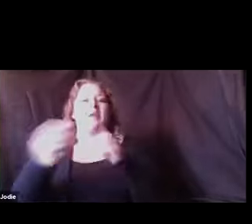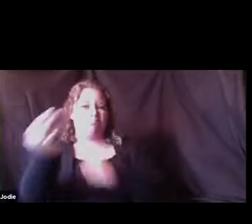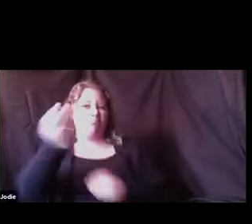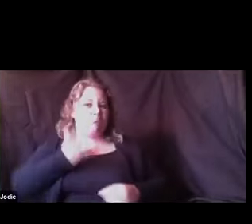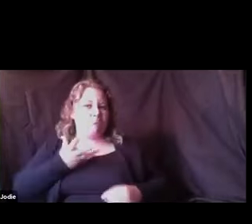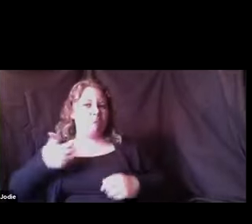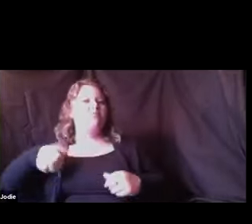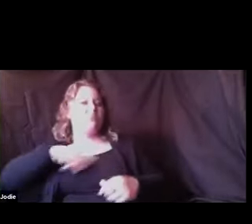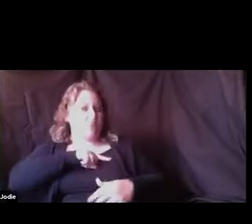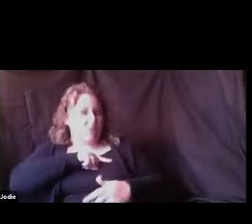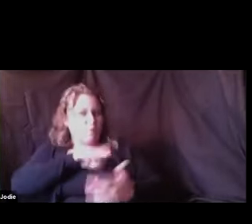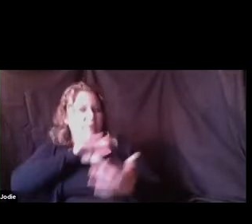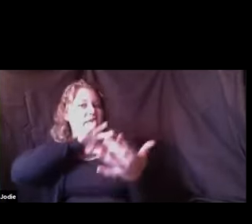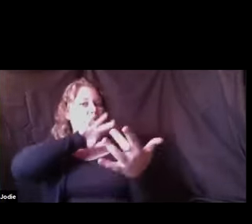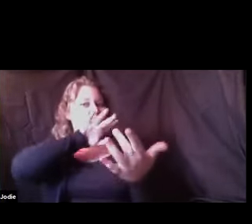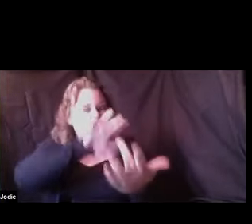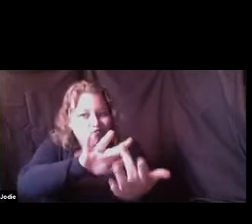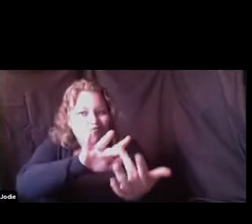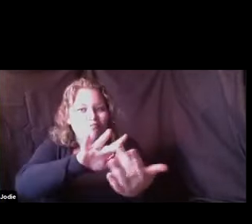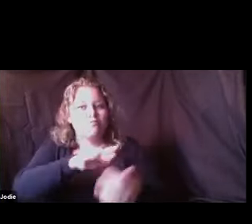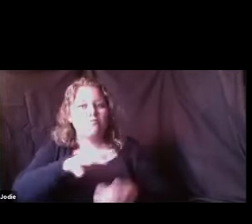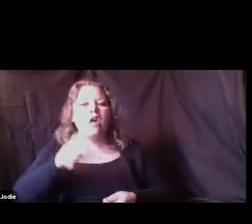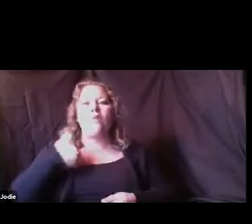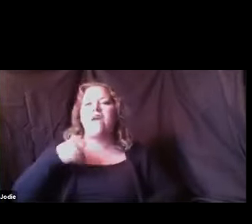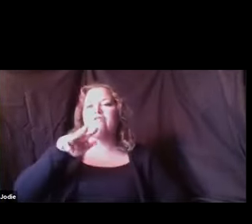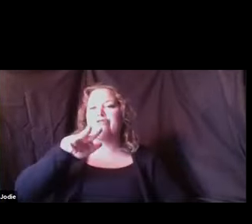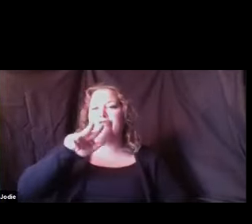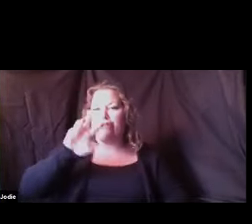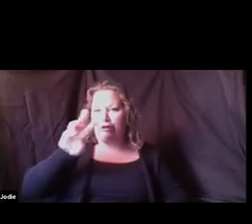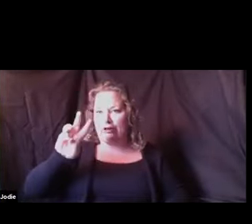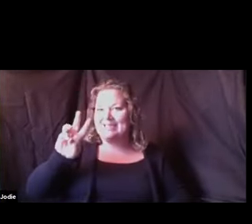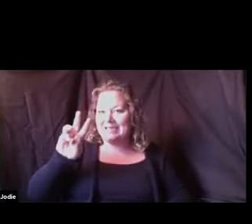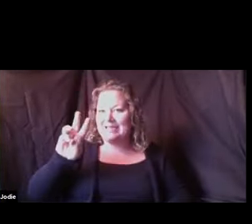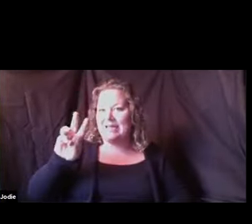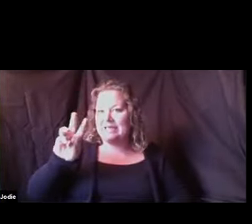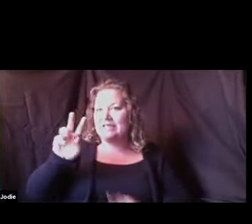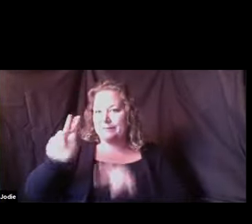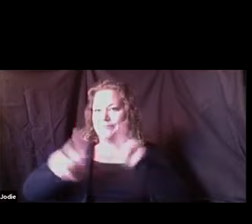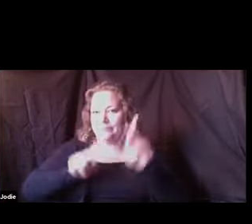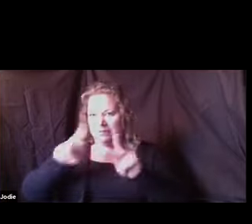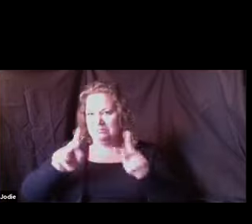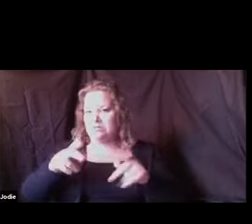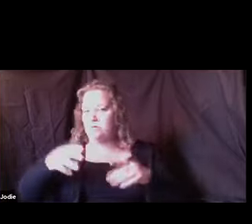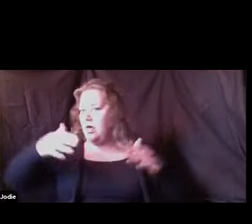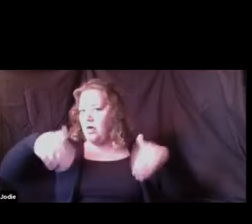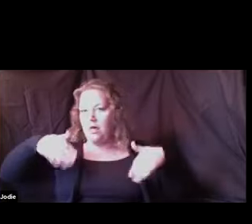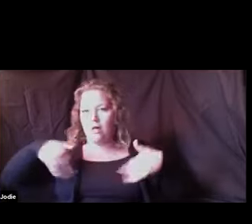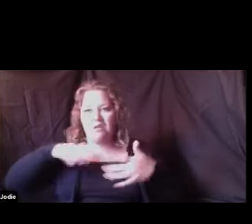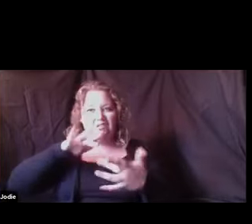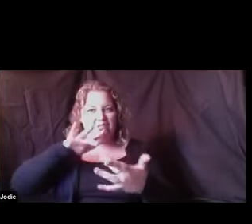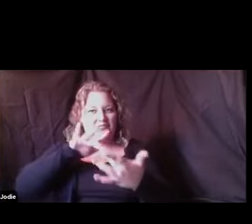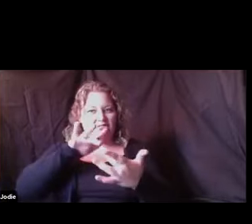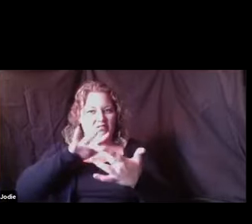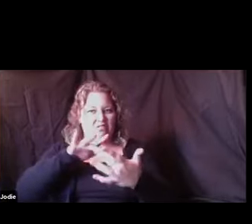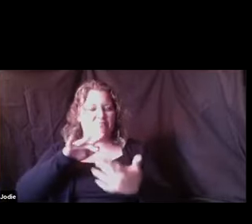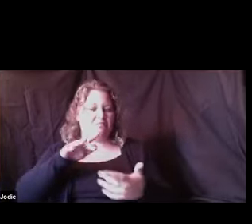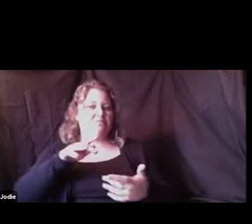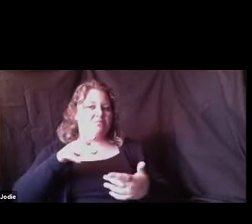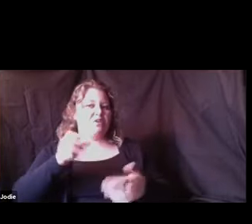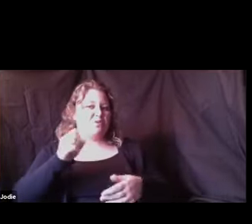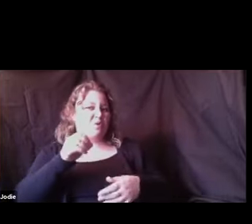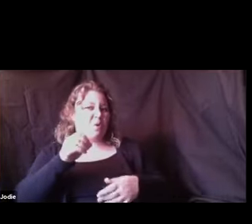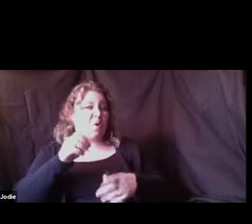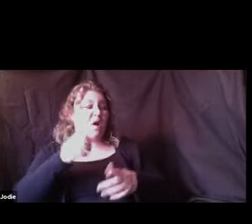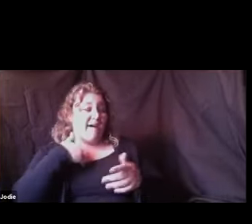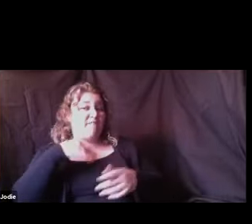National Guard. So at this point, we think we've notified everyone with the exception of those 7 that we don't have